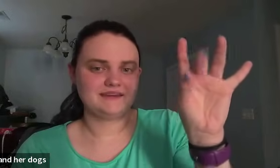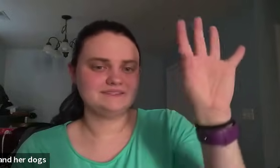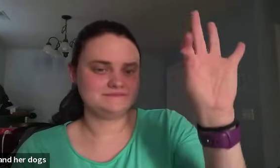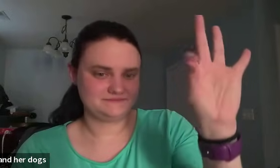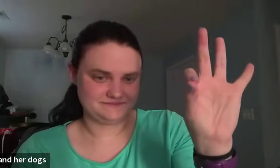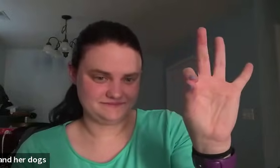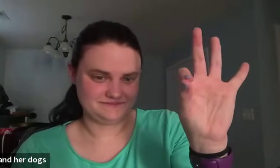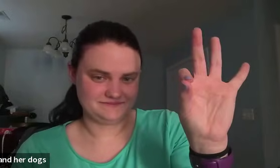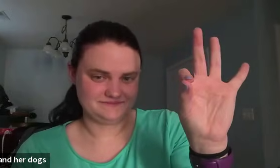9,